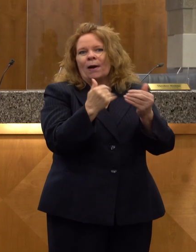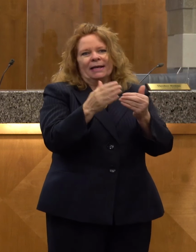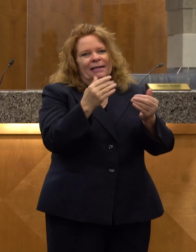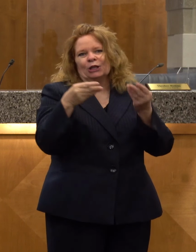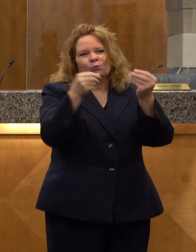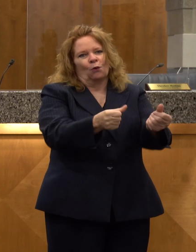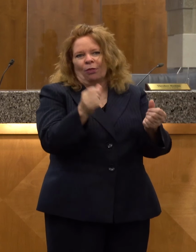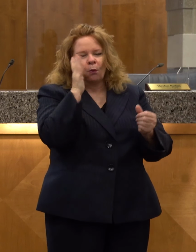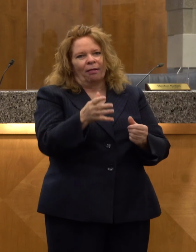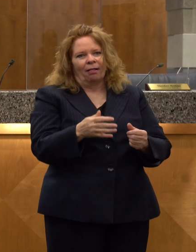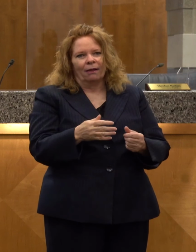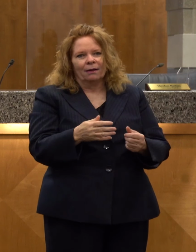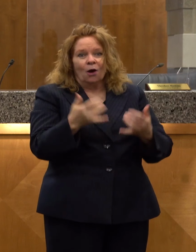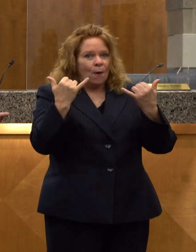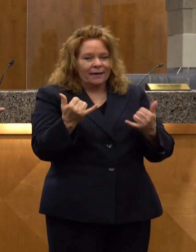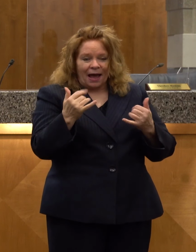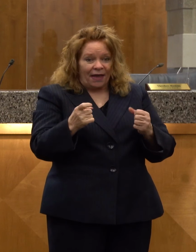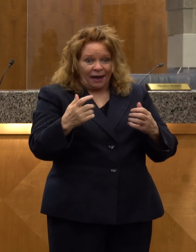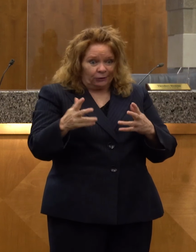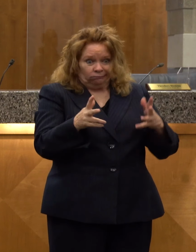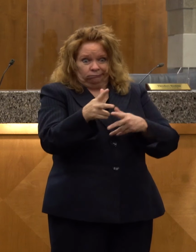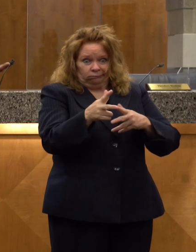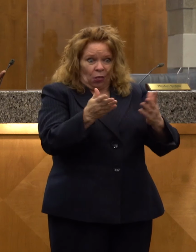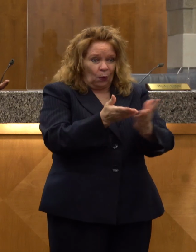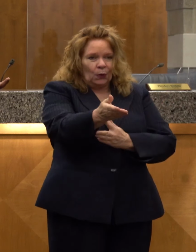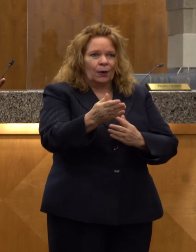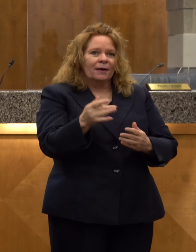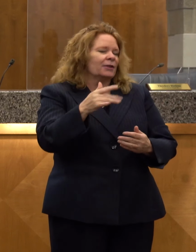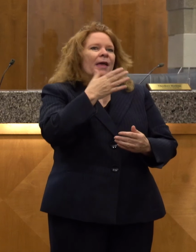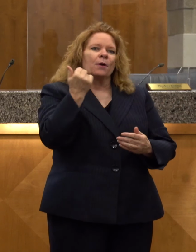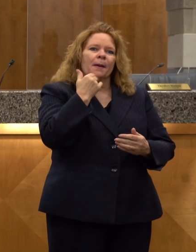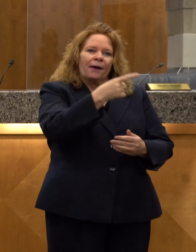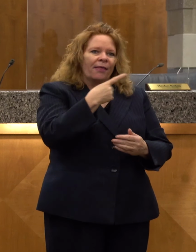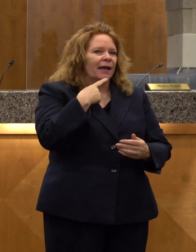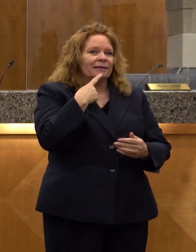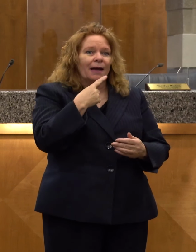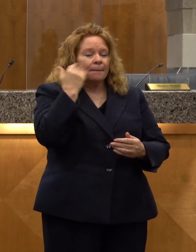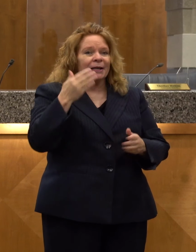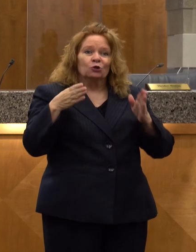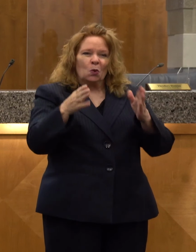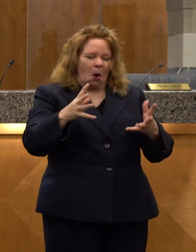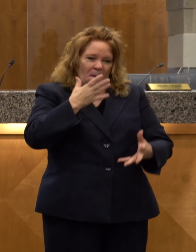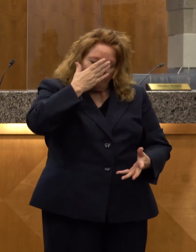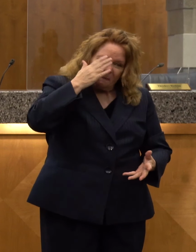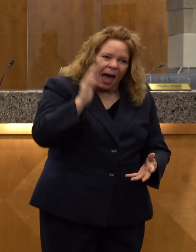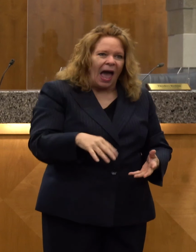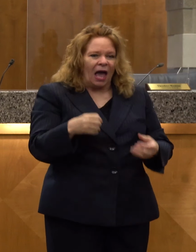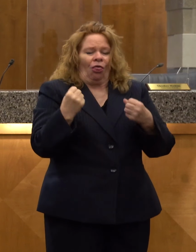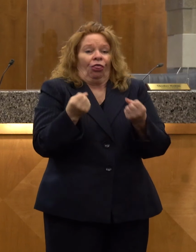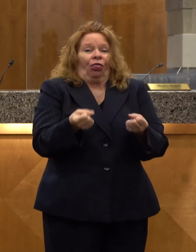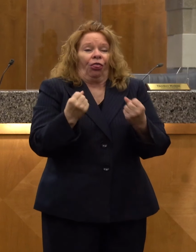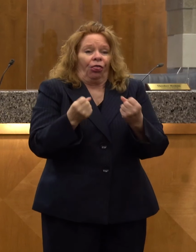because they have to move fast. So, as a matter of fact, the fire chief was telling that someone, because of the road, it's so bad, it's tearing